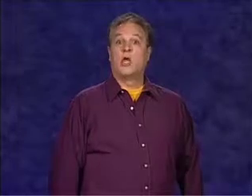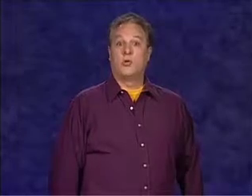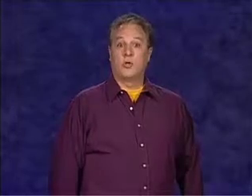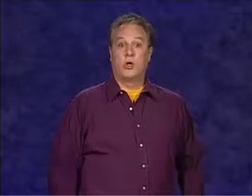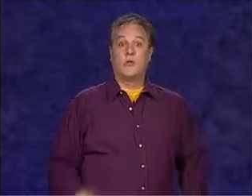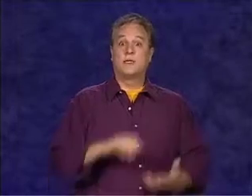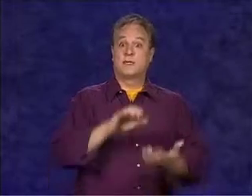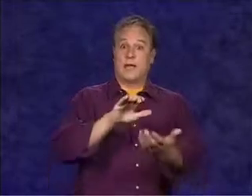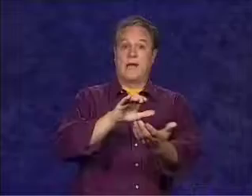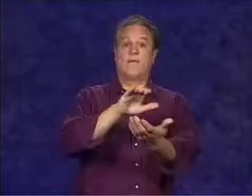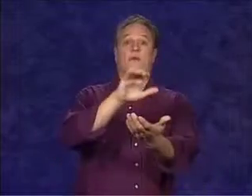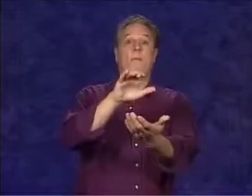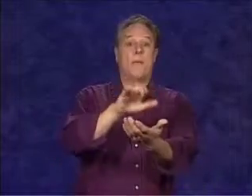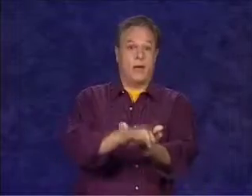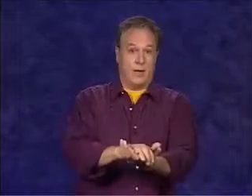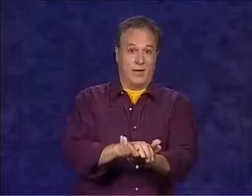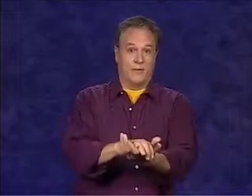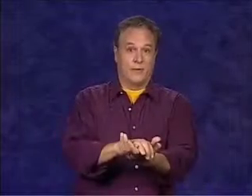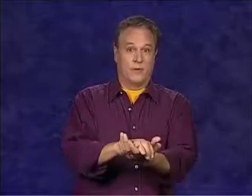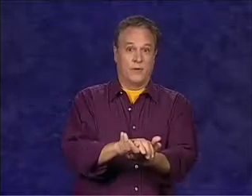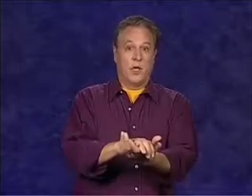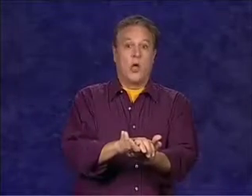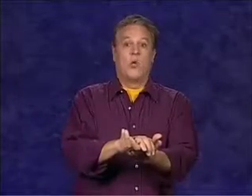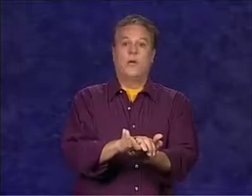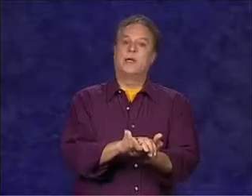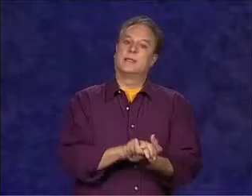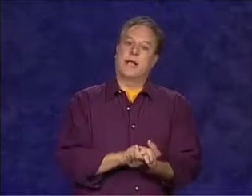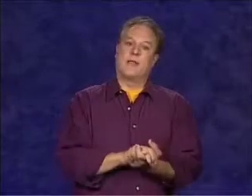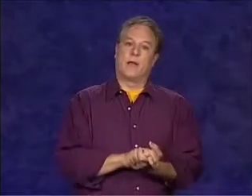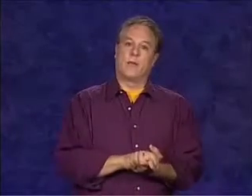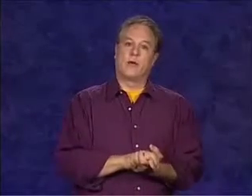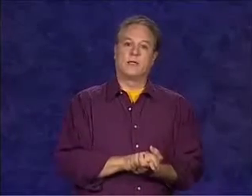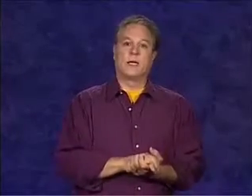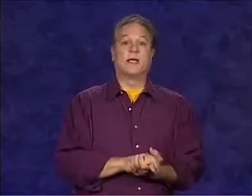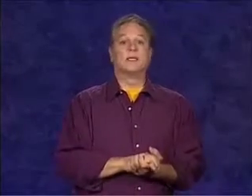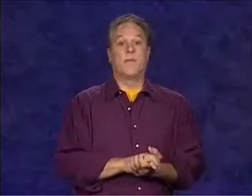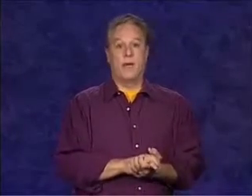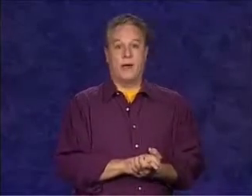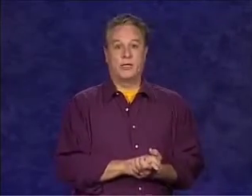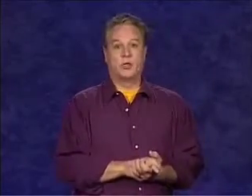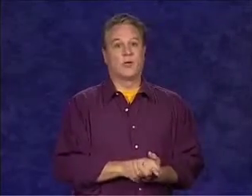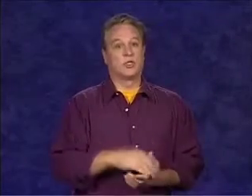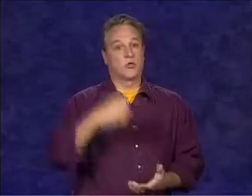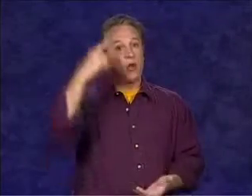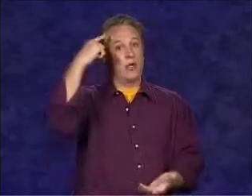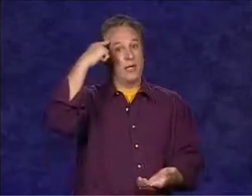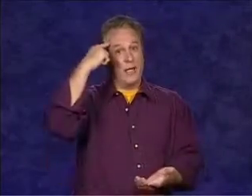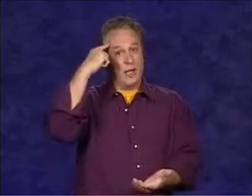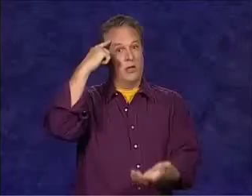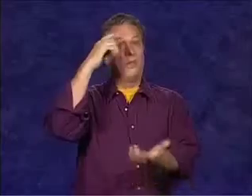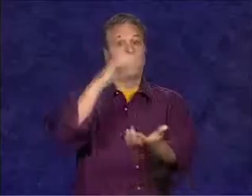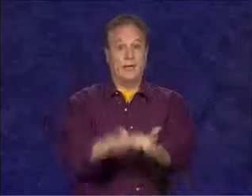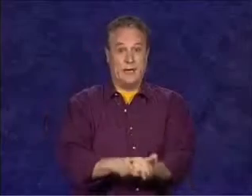You learn the sign for marry. We could say that a person is married to a strongly held